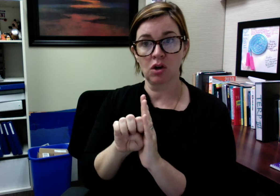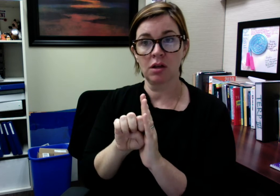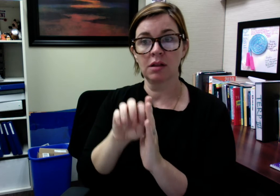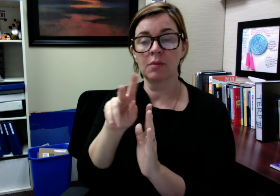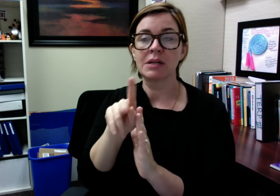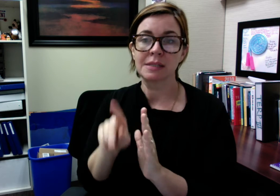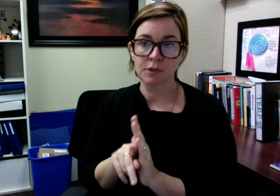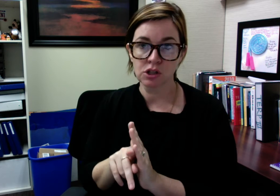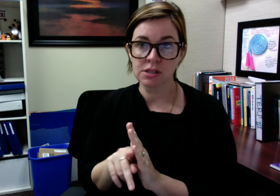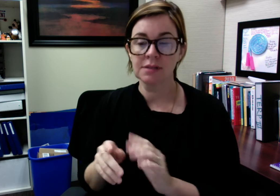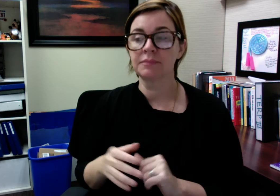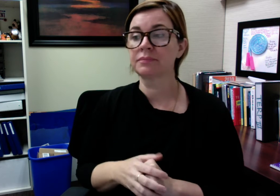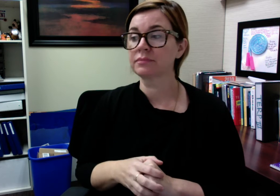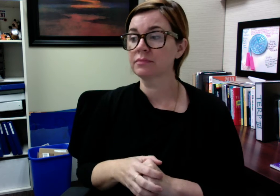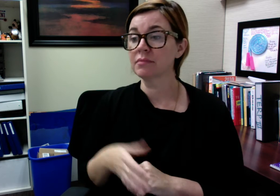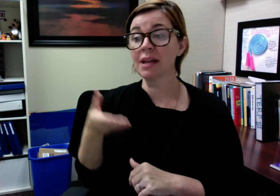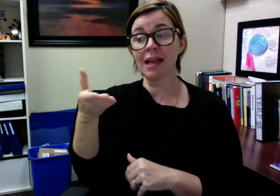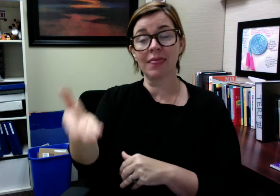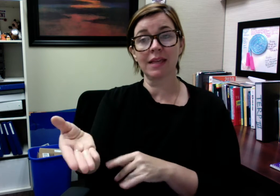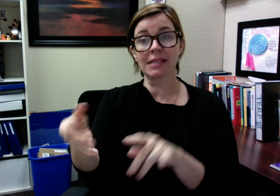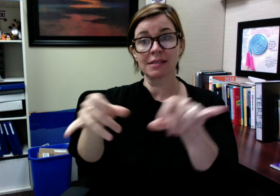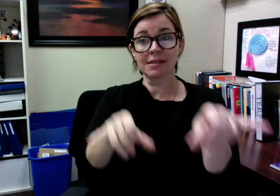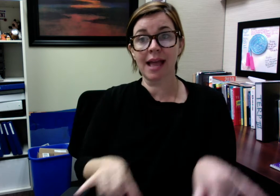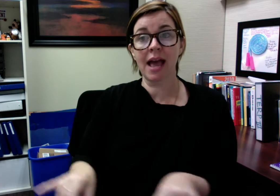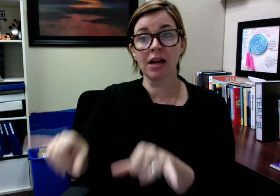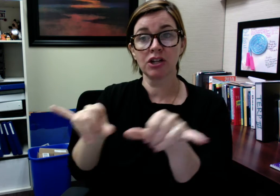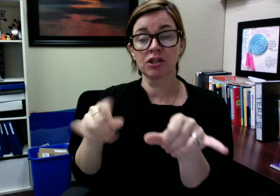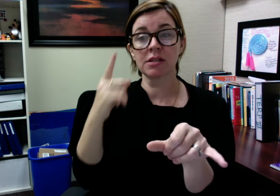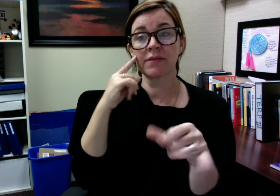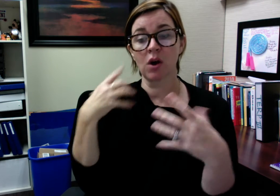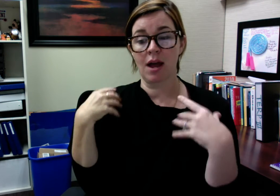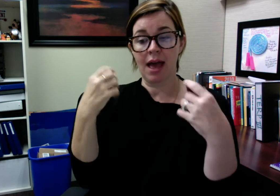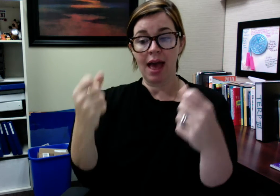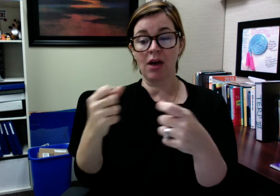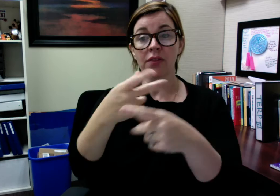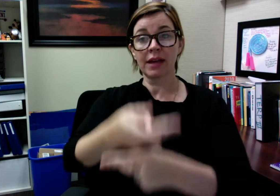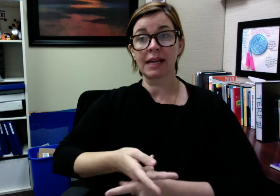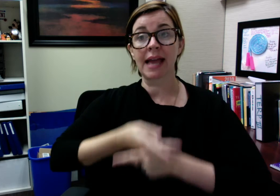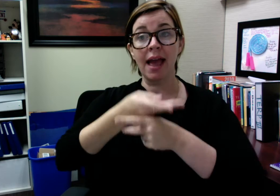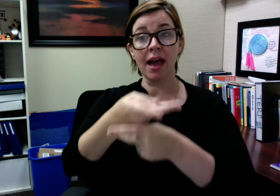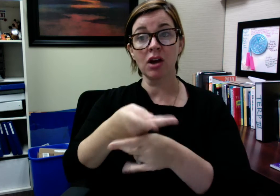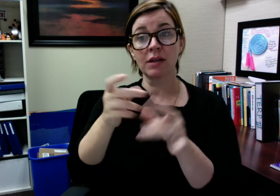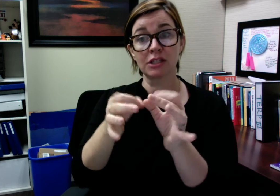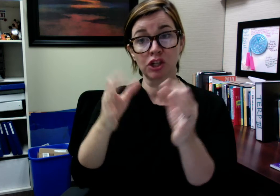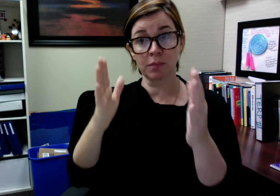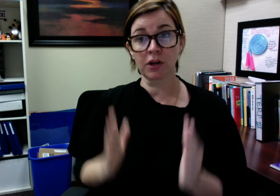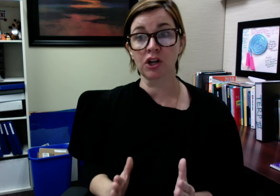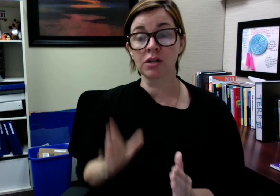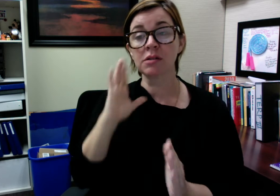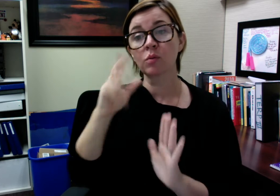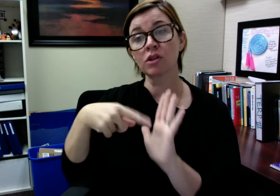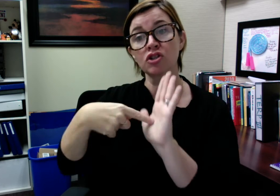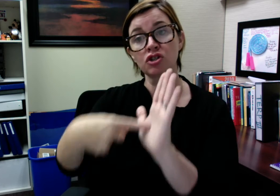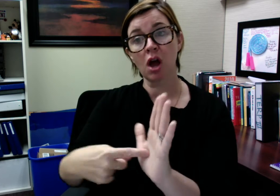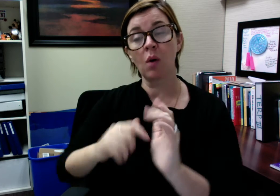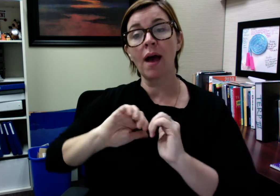These standards for healthcare interpreters show how professional interpreters respond